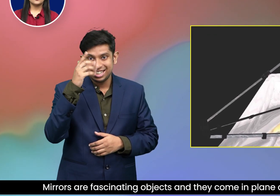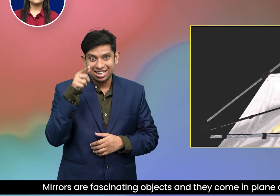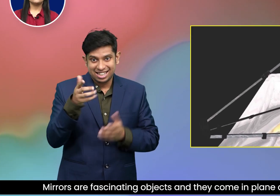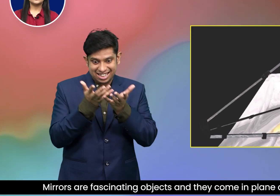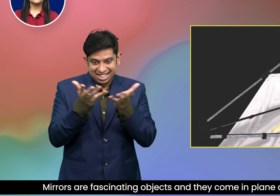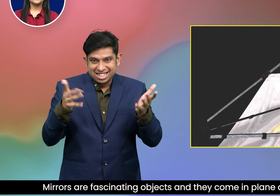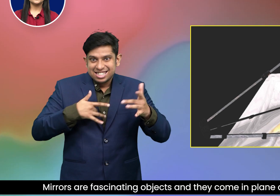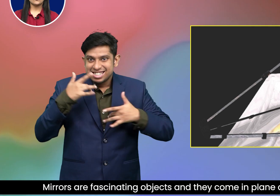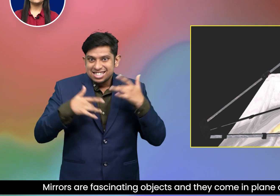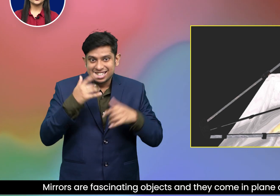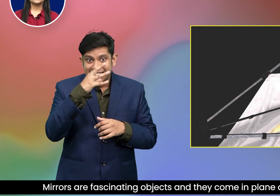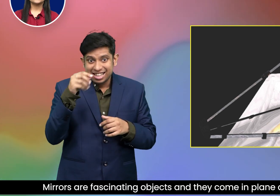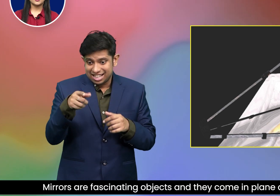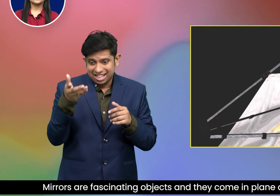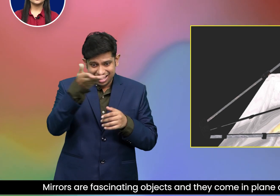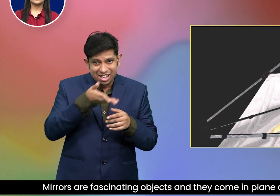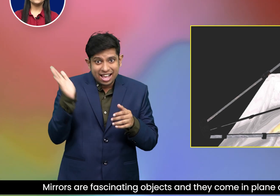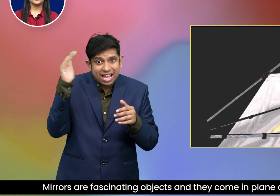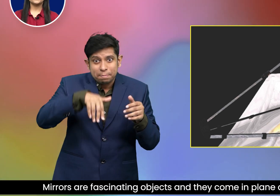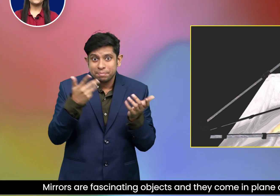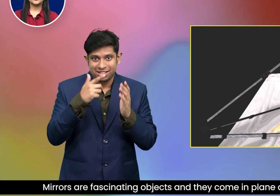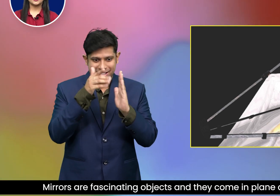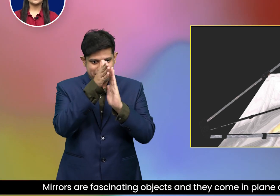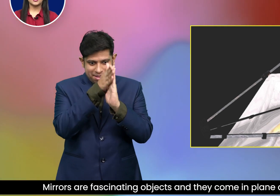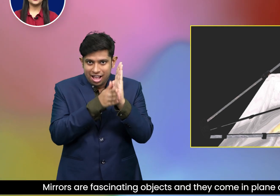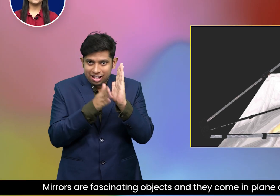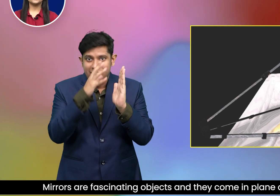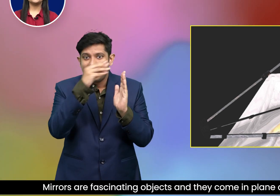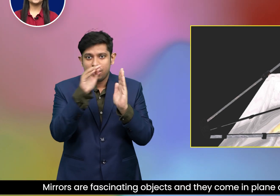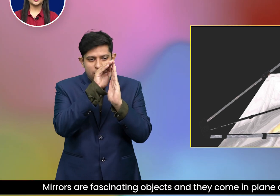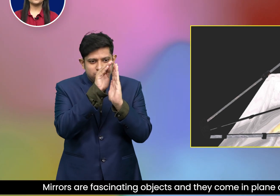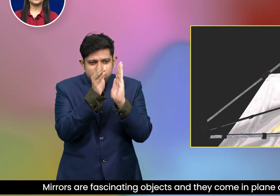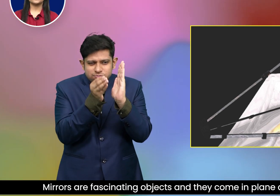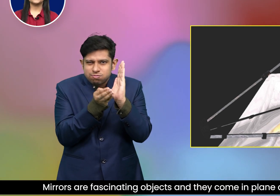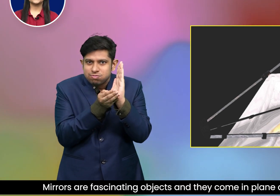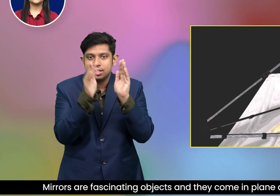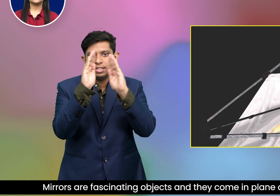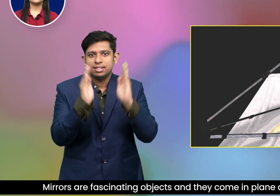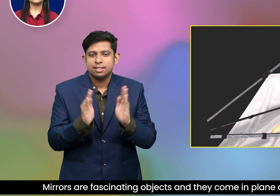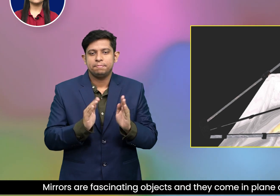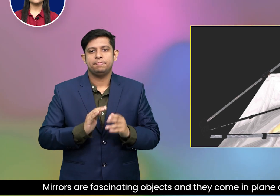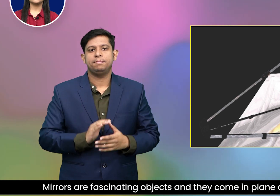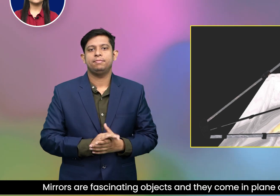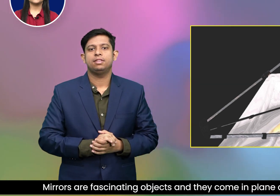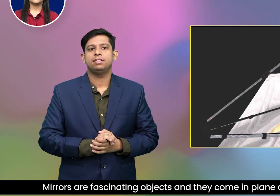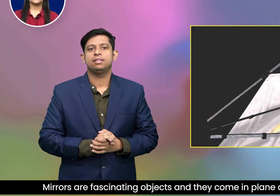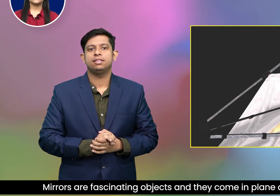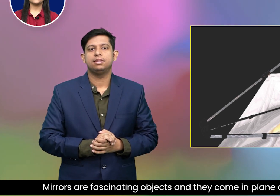Mirrors are fascinating objects and they come in plane and curved shapes.